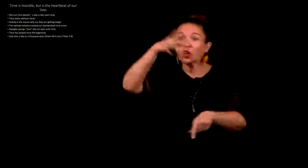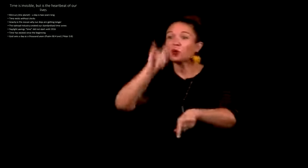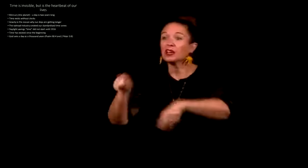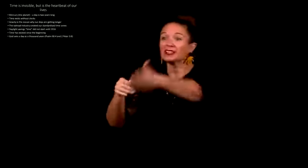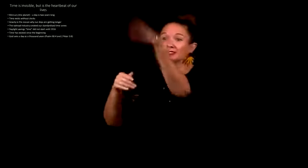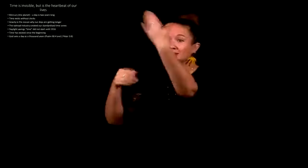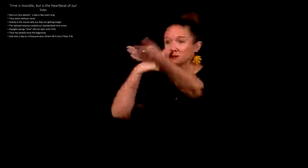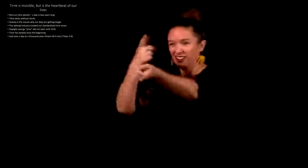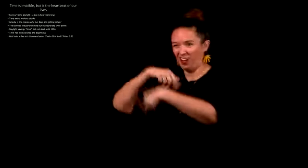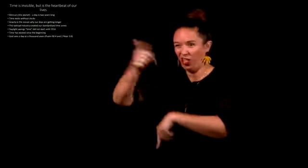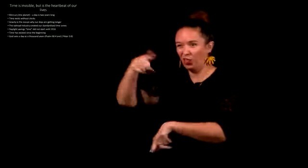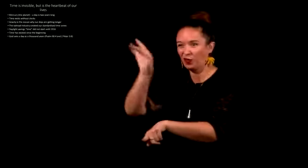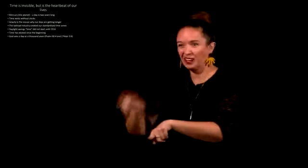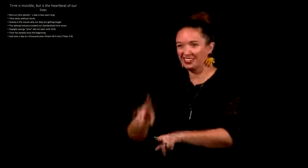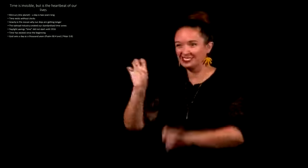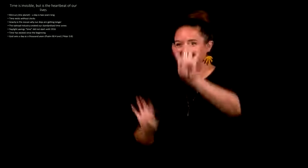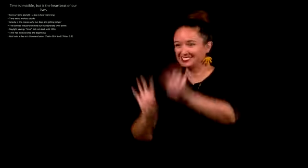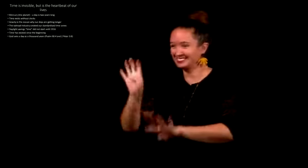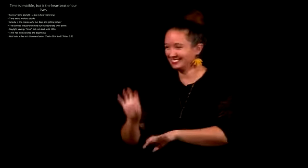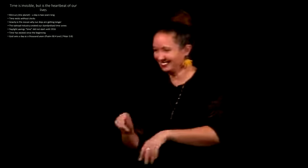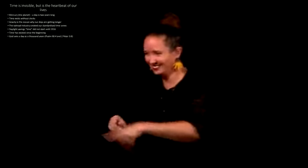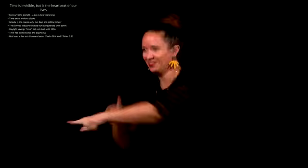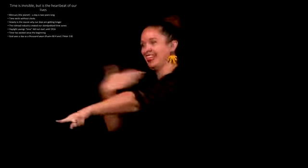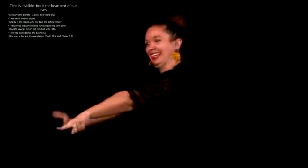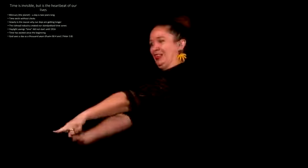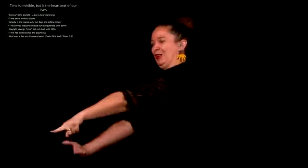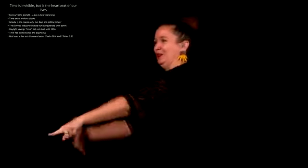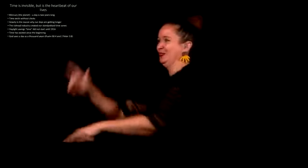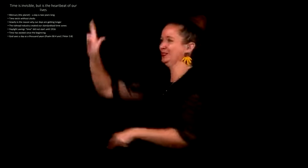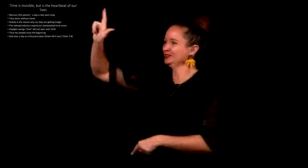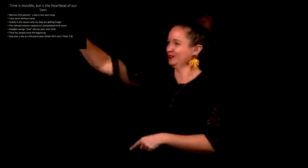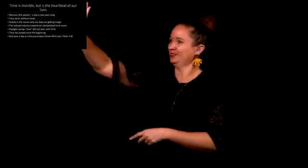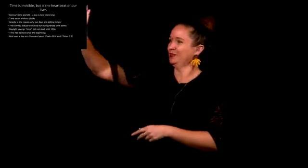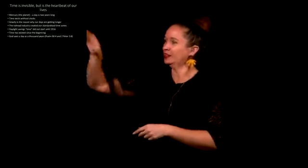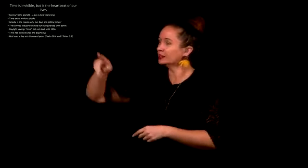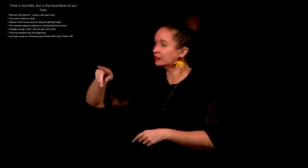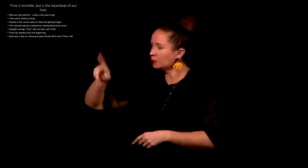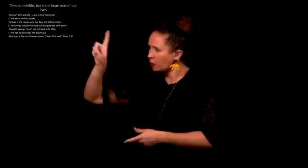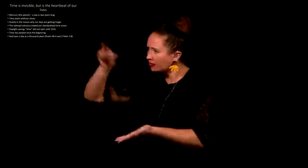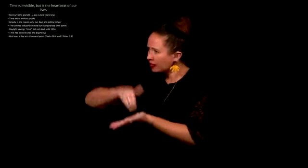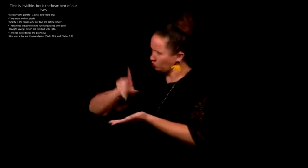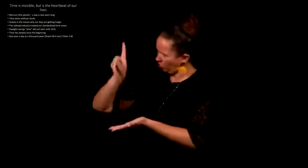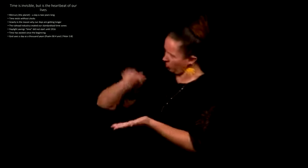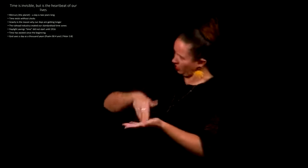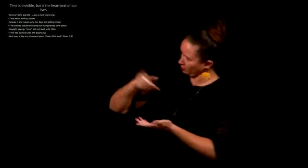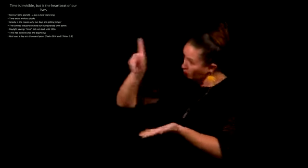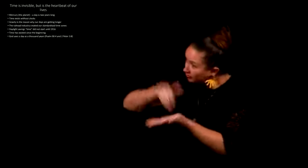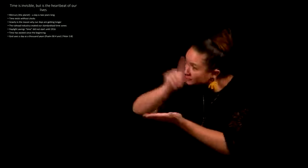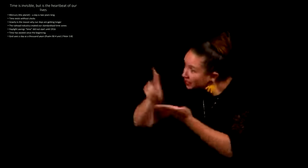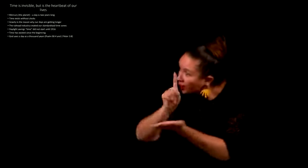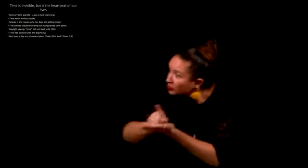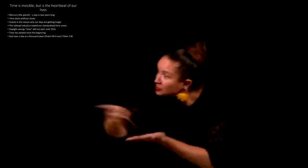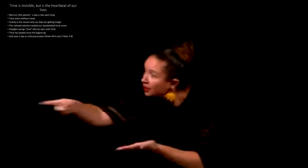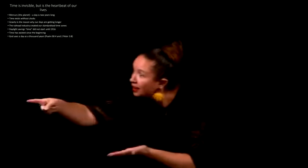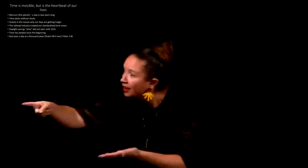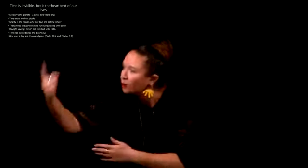this again. This is some pretty profound stuff here. I'm going to have a pop quiz. So how many hours? 1,000 hours. So